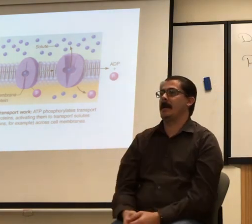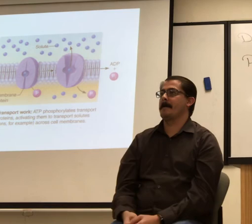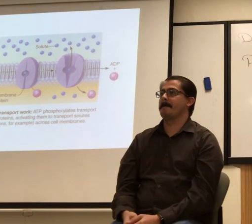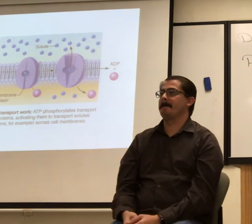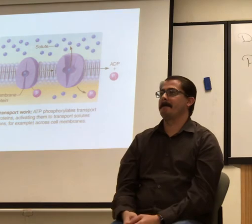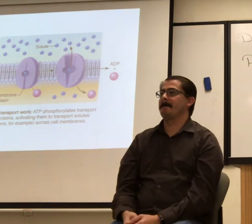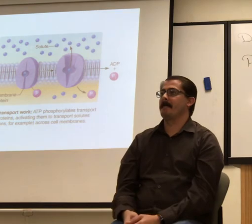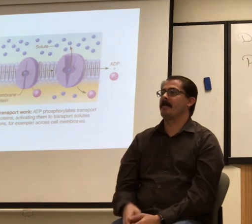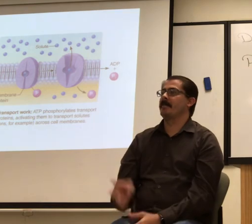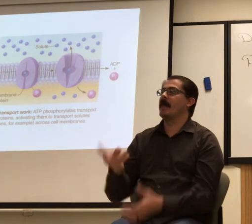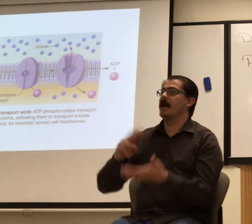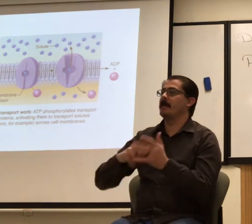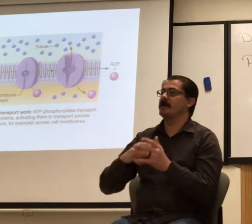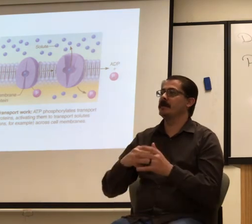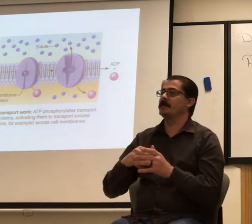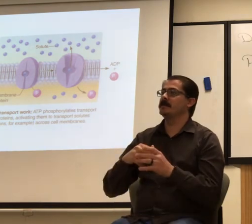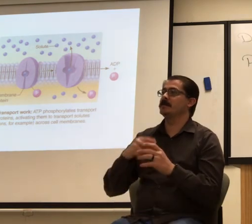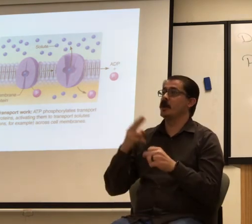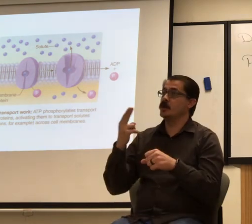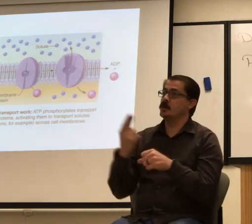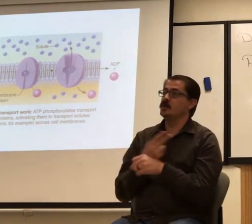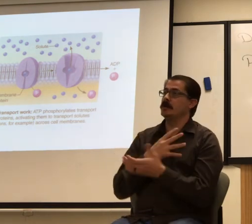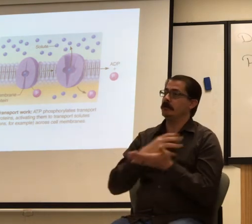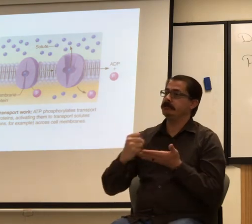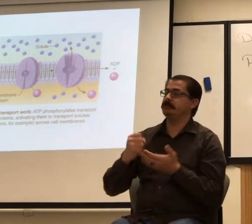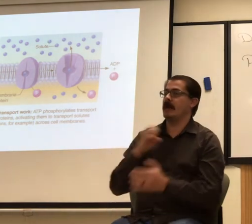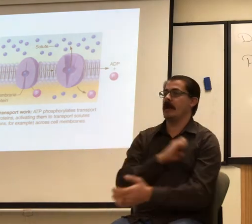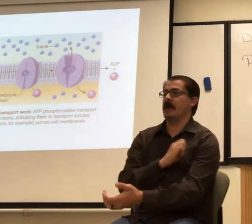implies expending energy. So let's say,